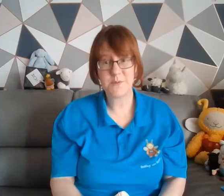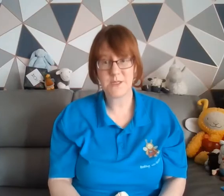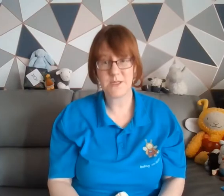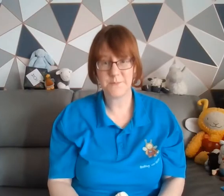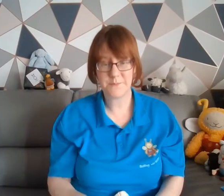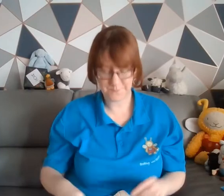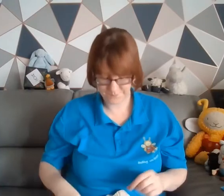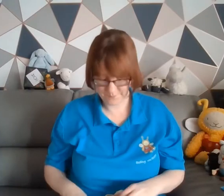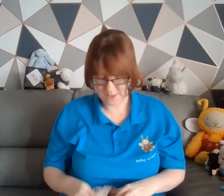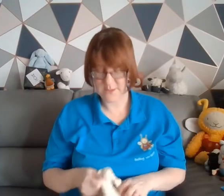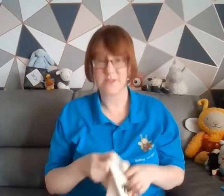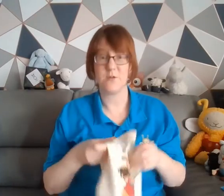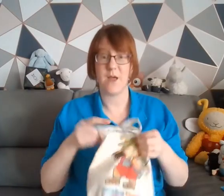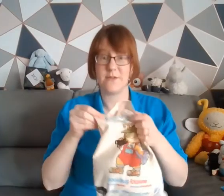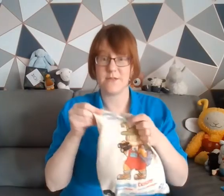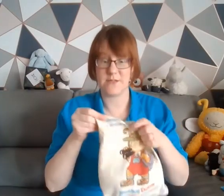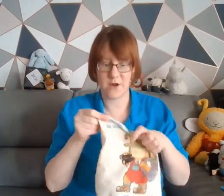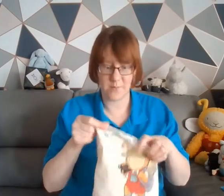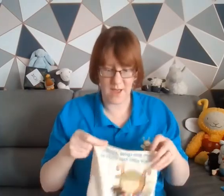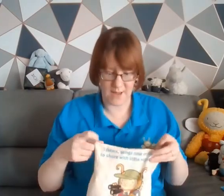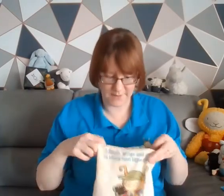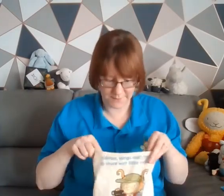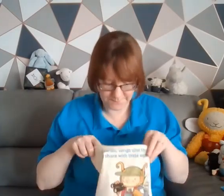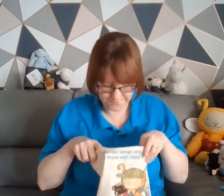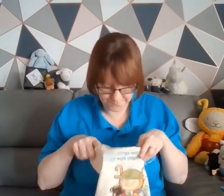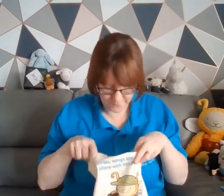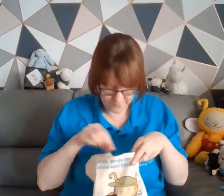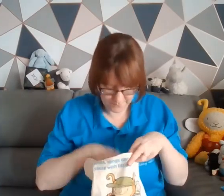Humpty. Let's see what else is in her bag.